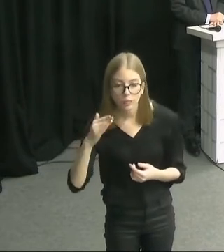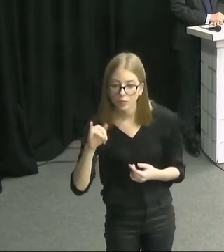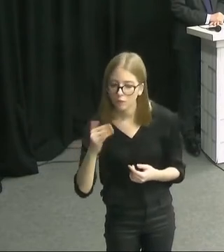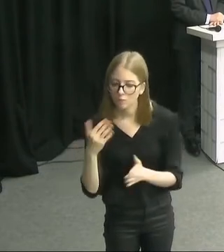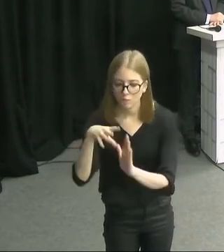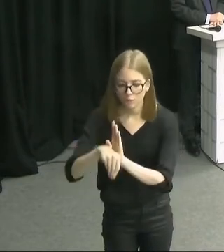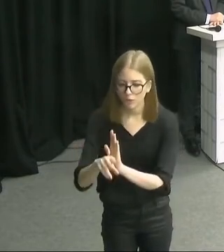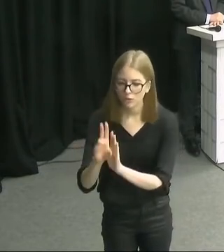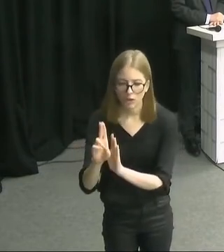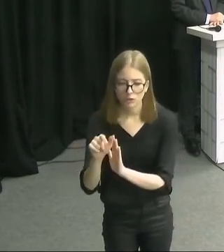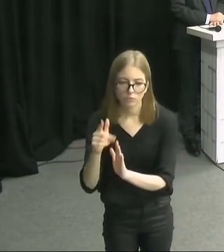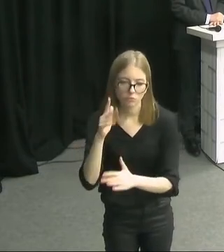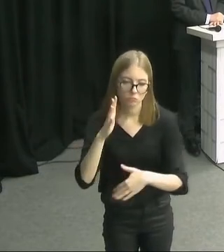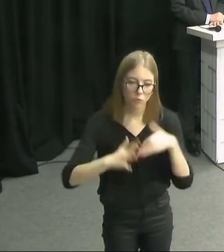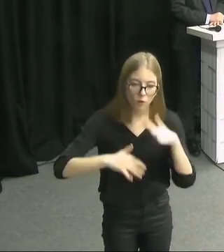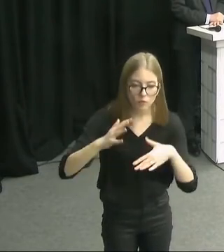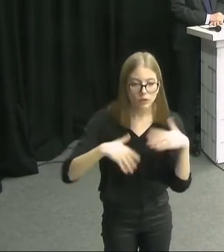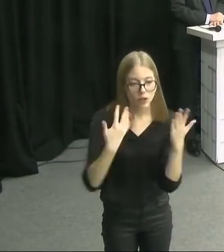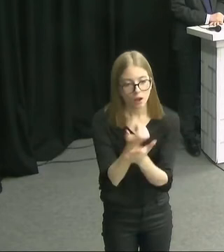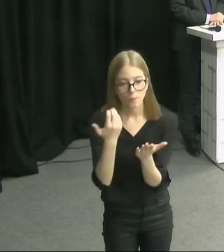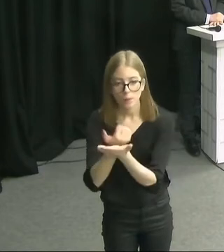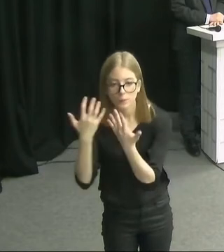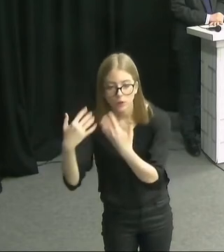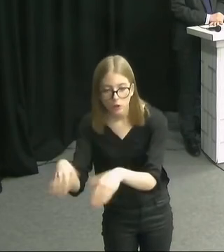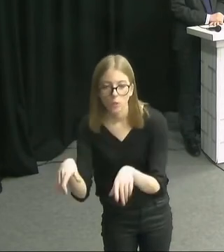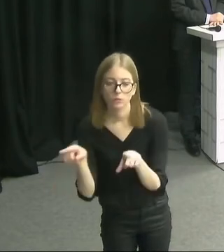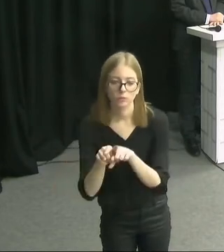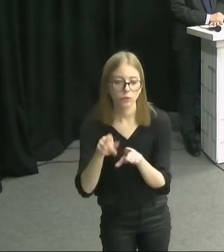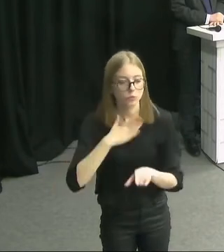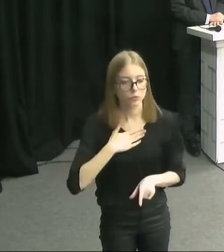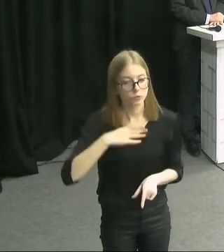actual skills needed on the job. Now, another